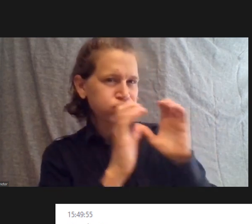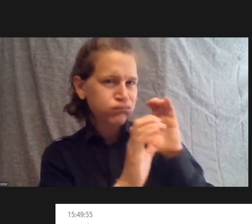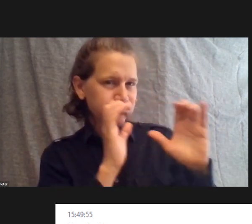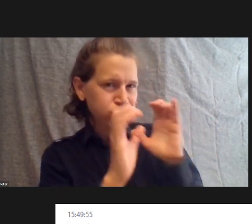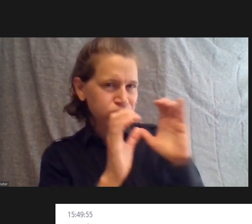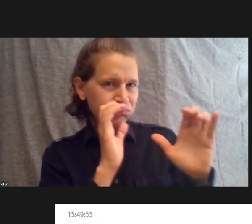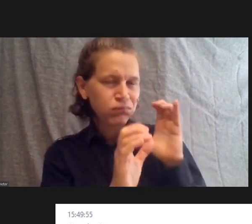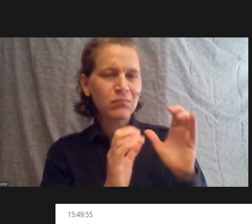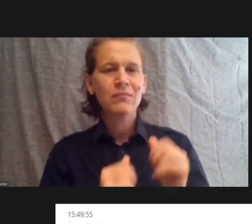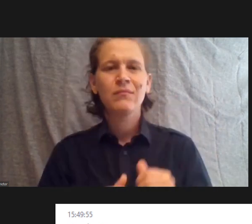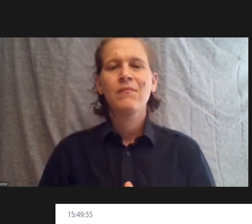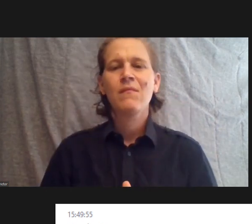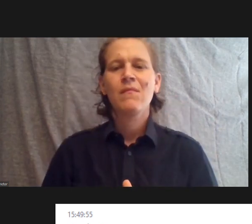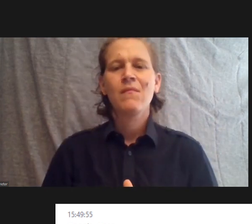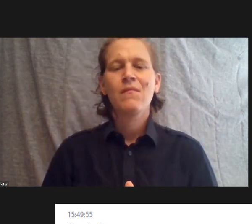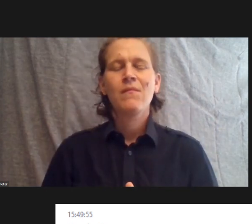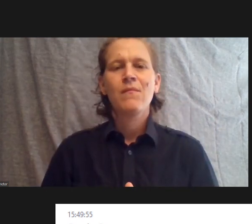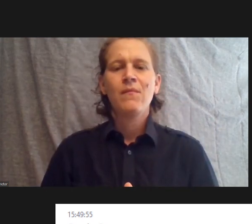having